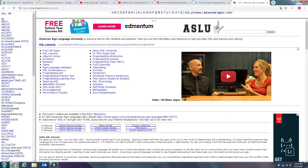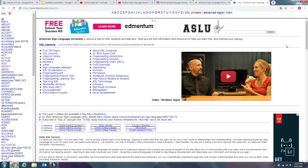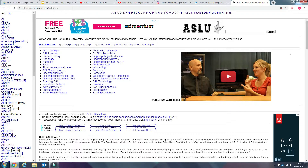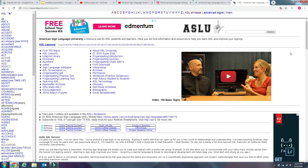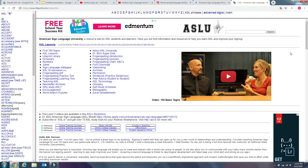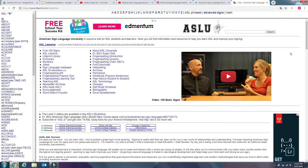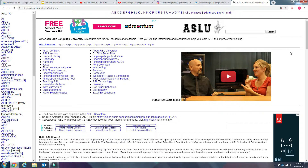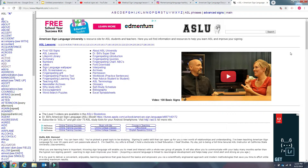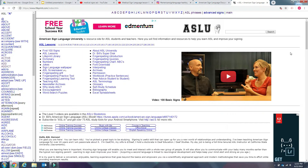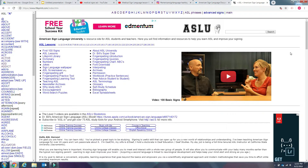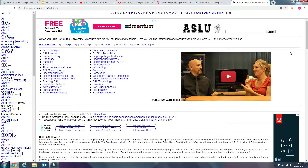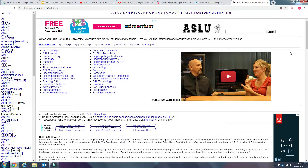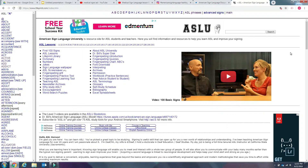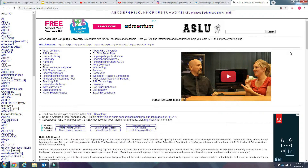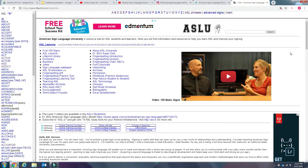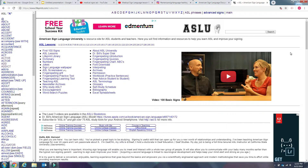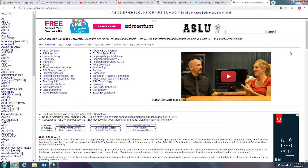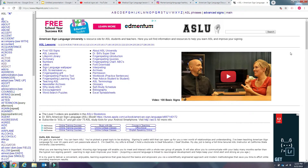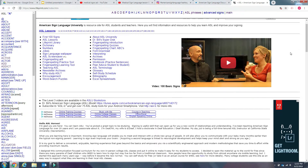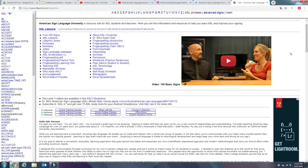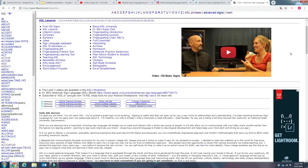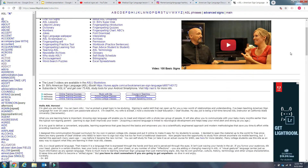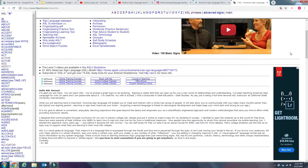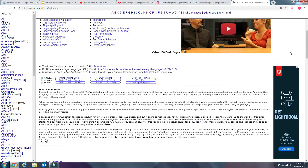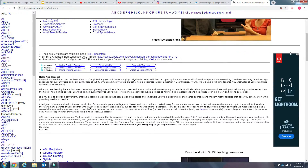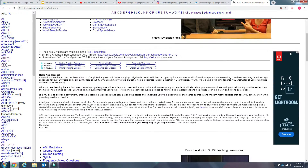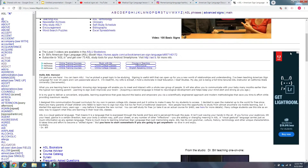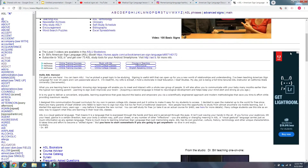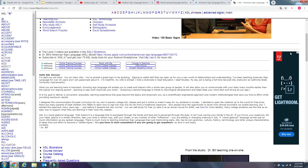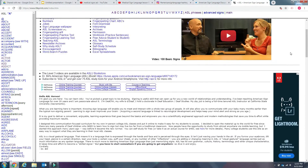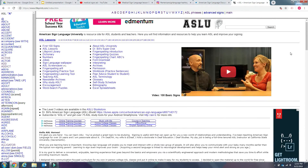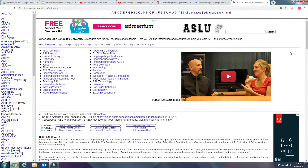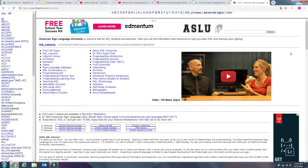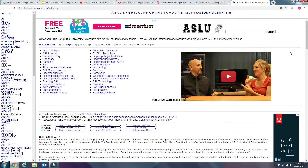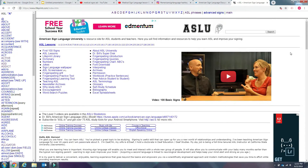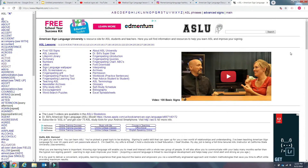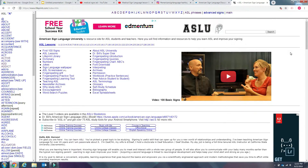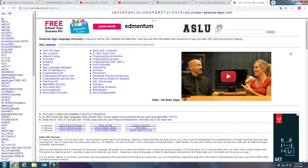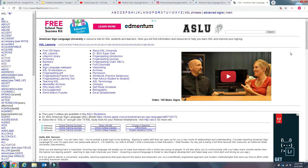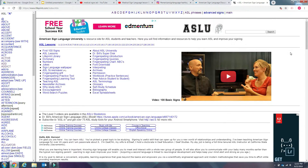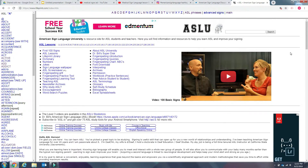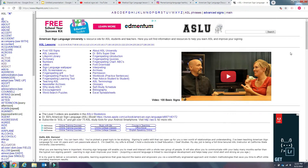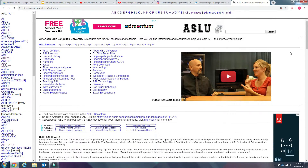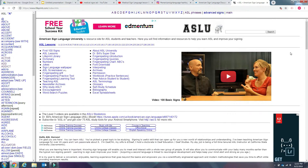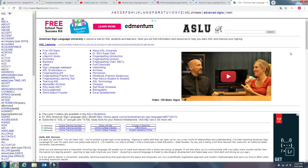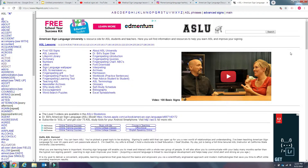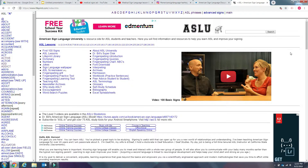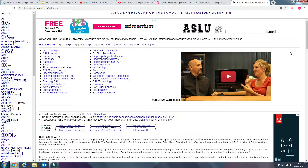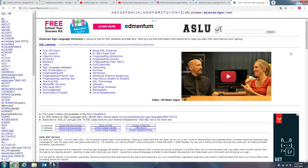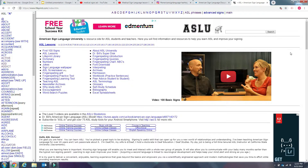my favorite website that I found, from which I gained a lot of my information from. Again, this website is actually created